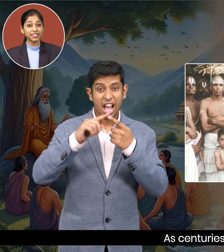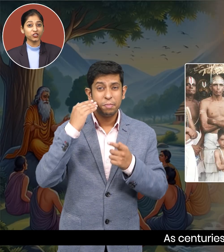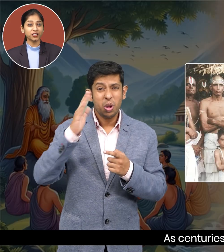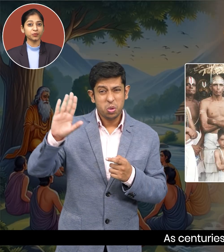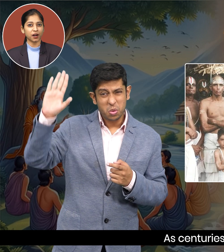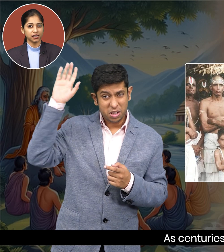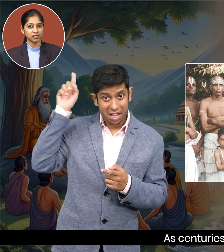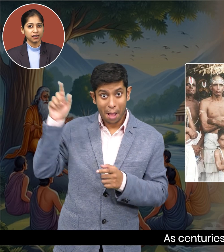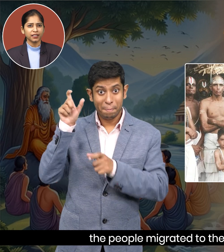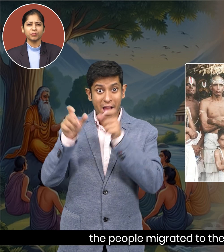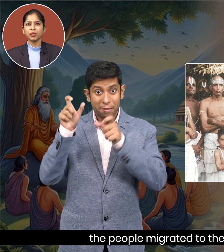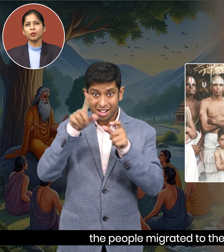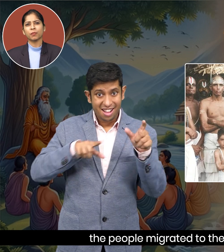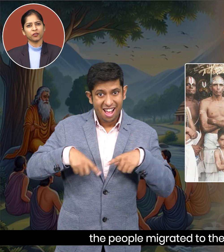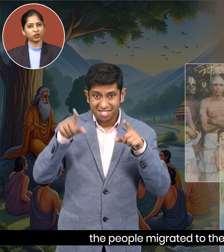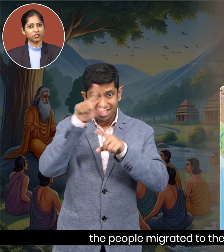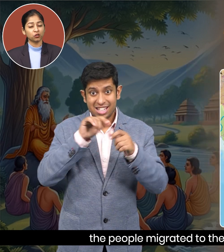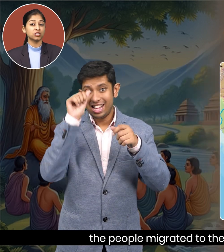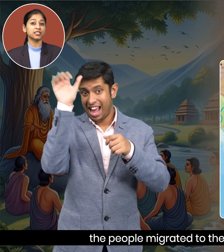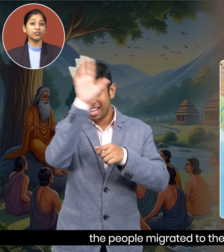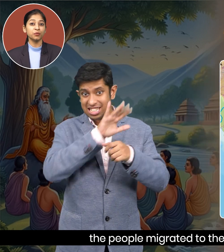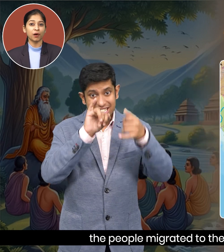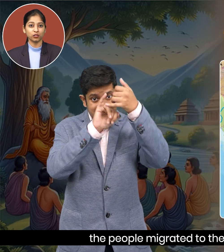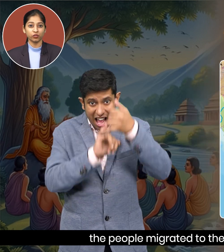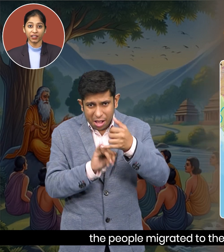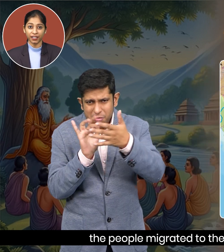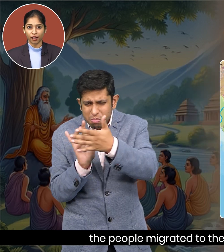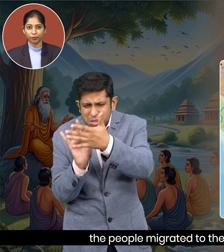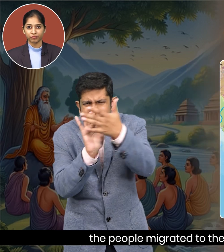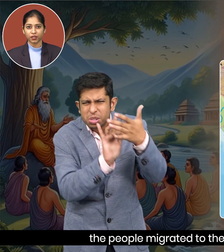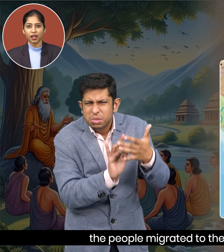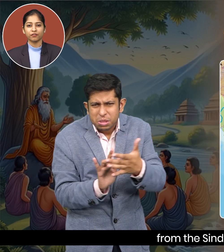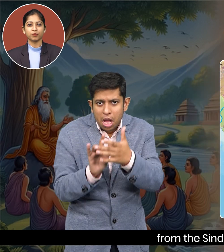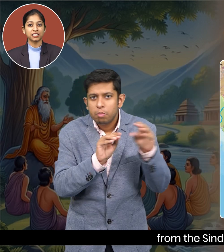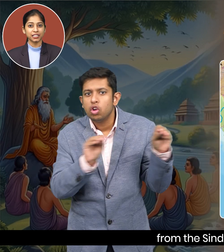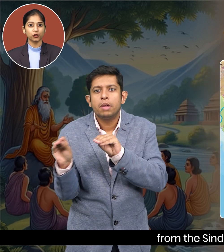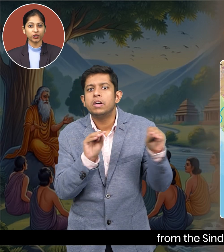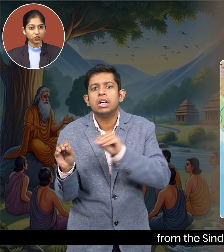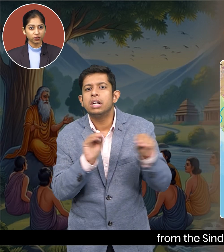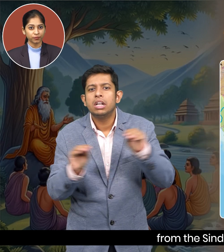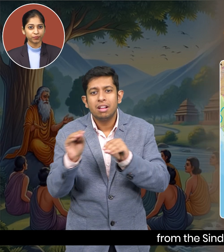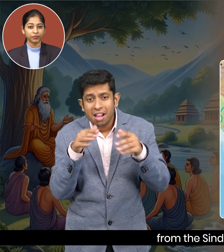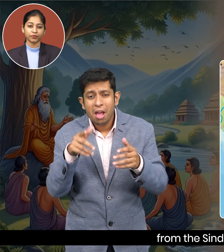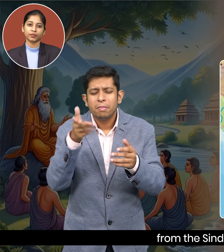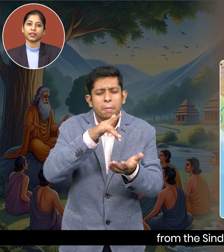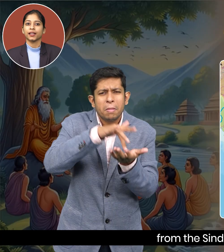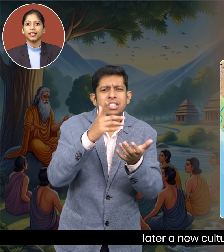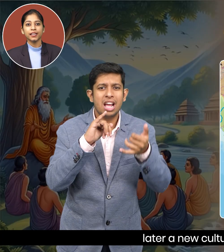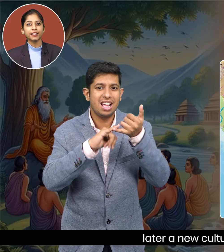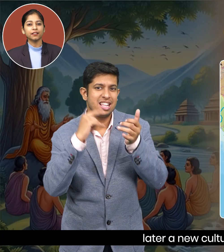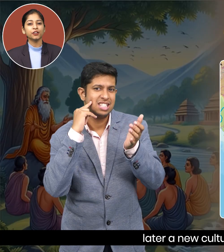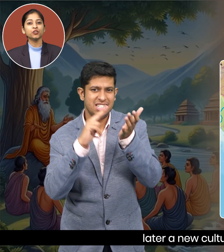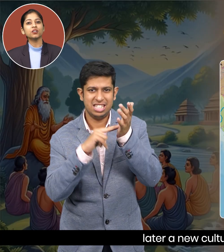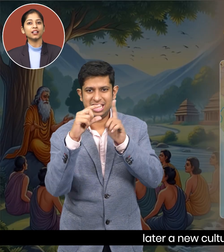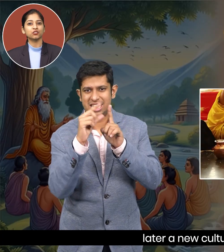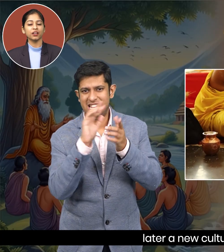As centuries passed, the people migrated to the southern parts of India from the Sindhu region.